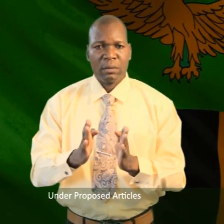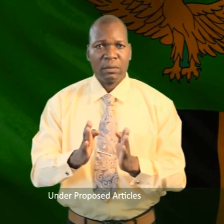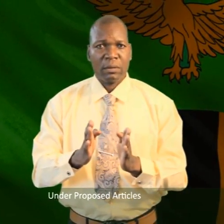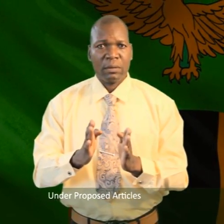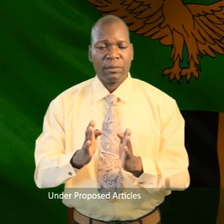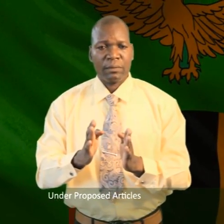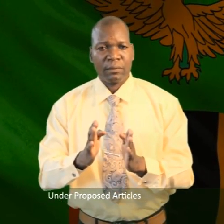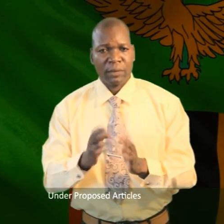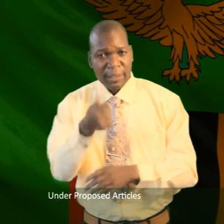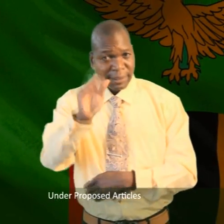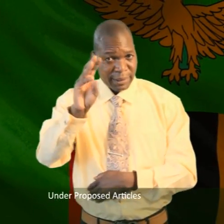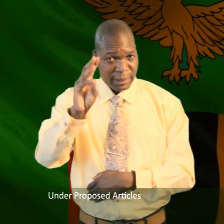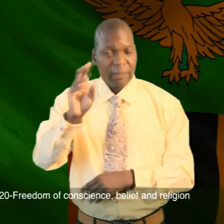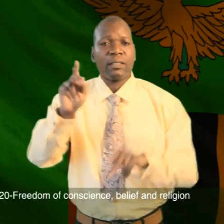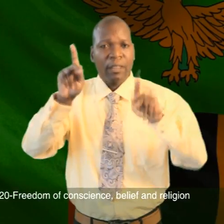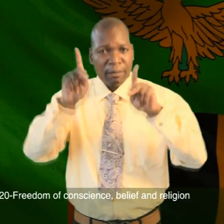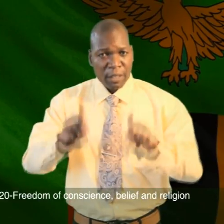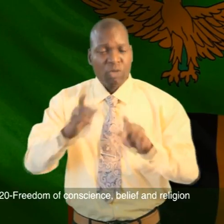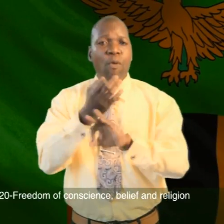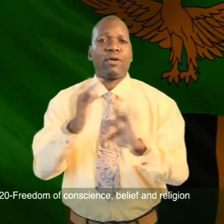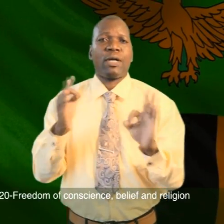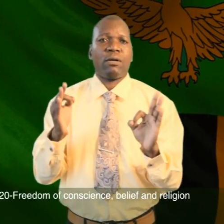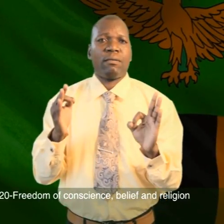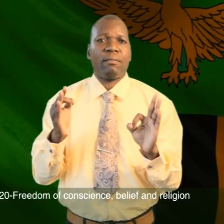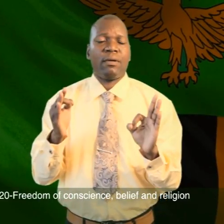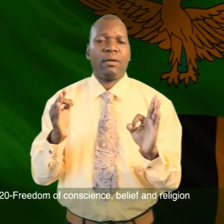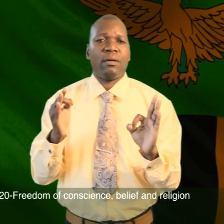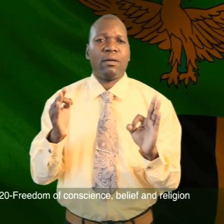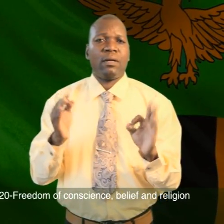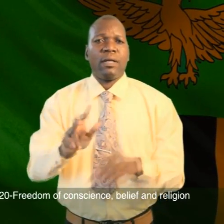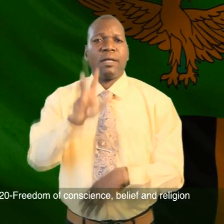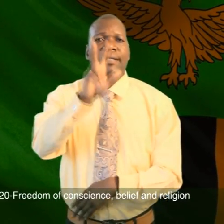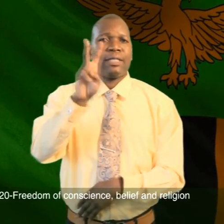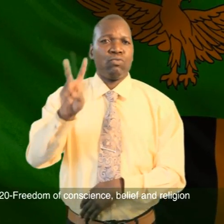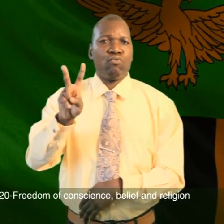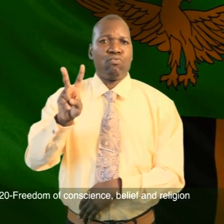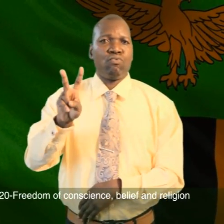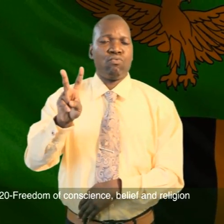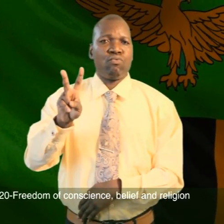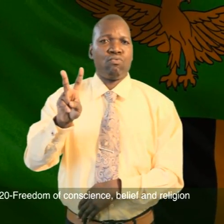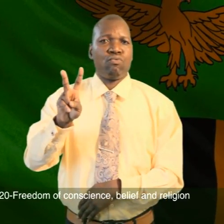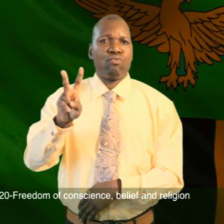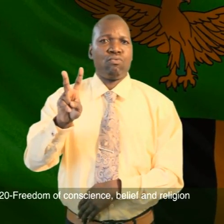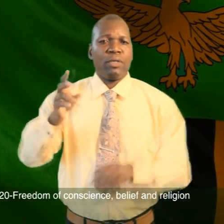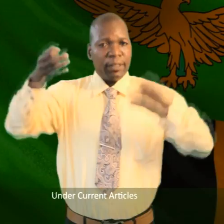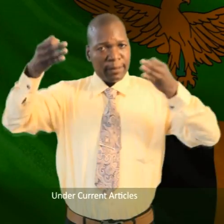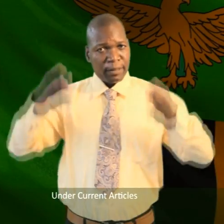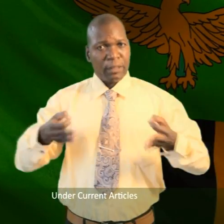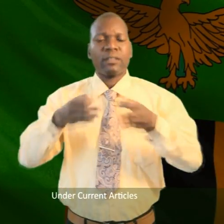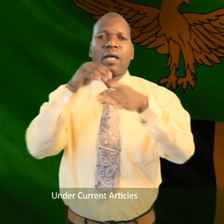proposed articles, 20, freedom of conscience, belief, and religion. Under current